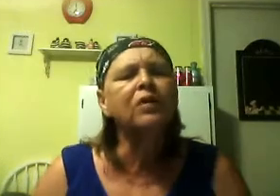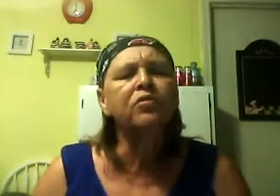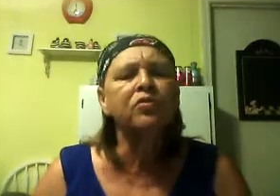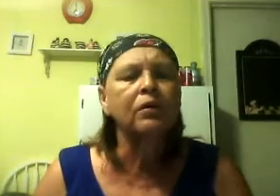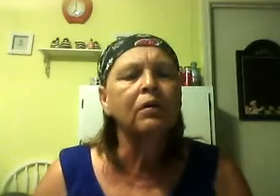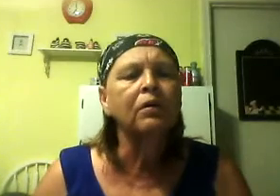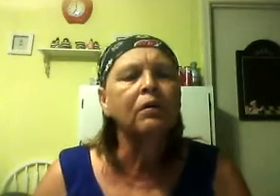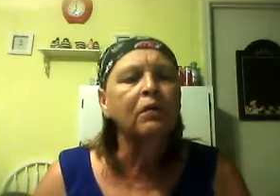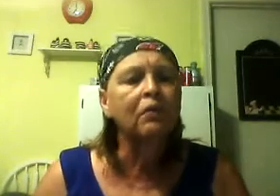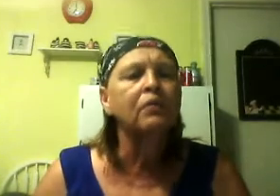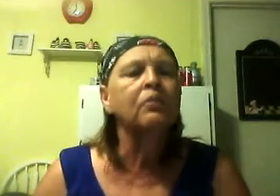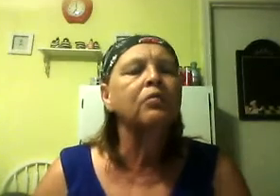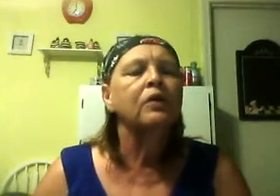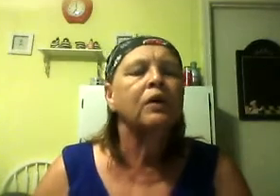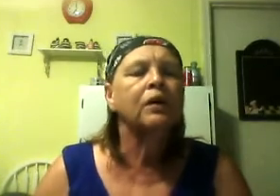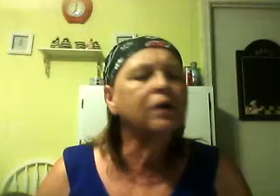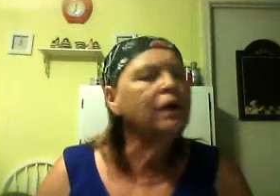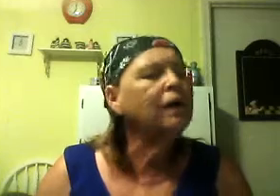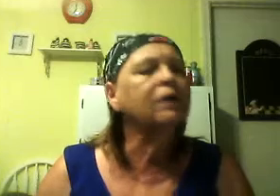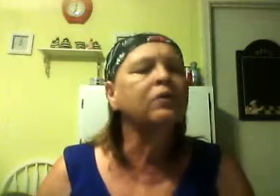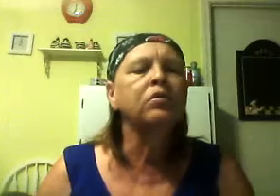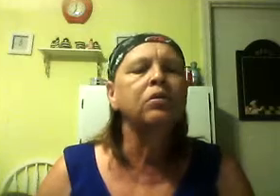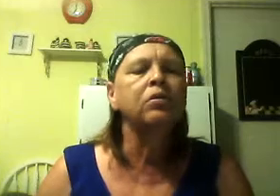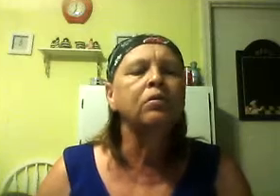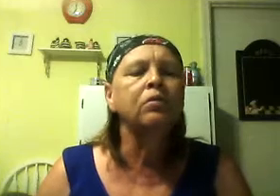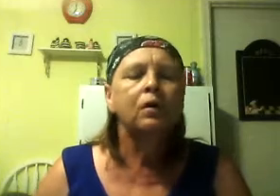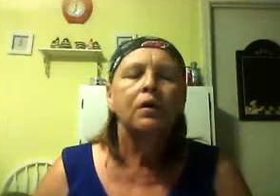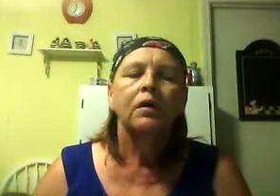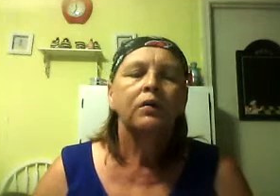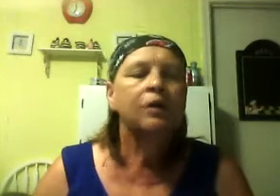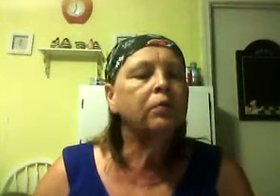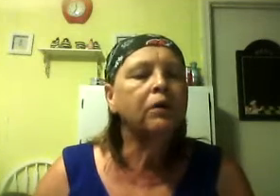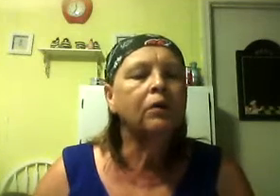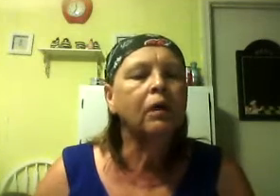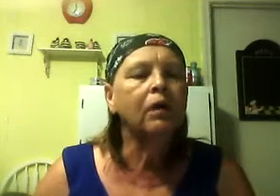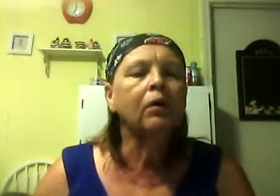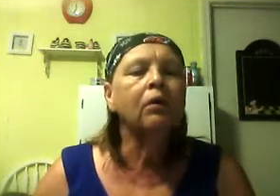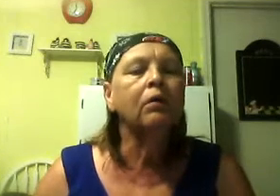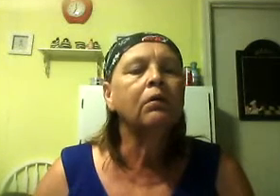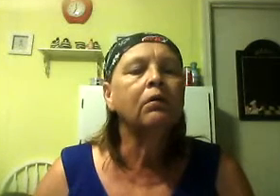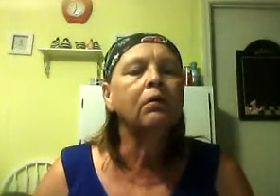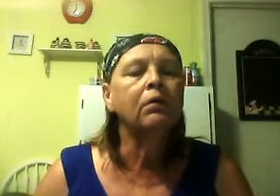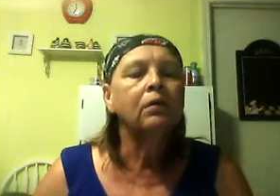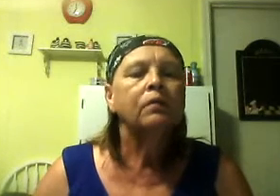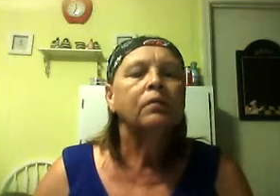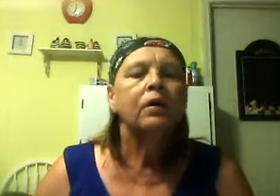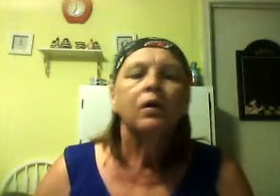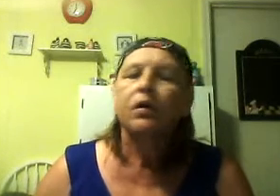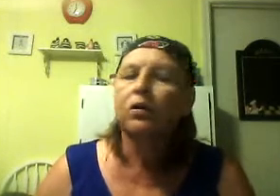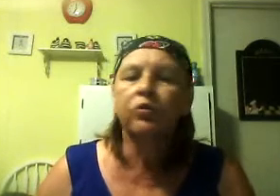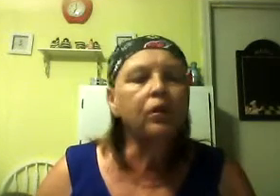brightest stars. I got you deep in my heart. Is there